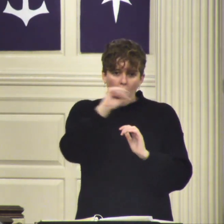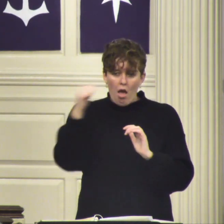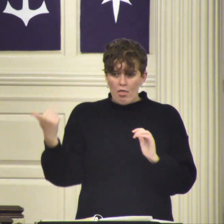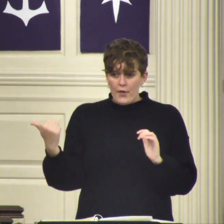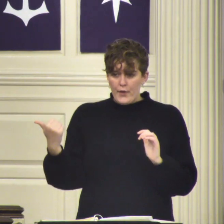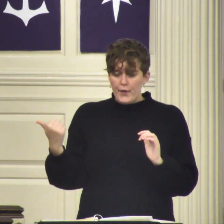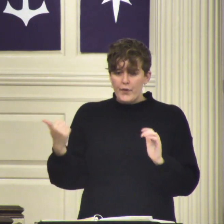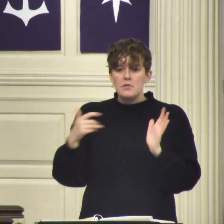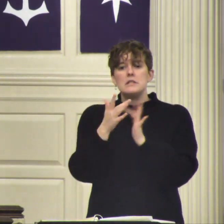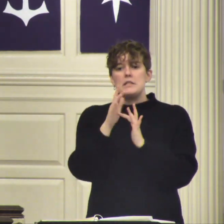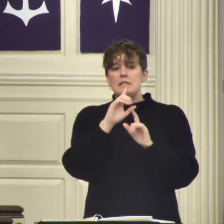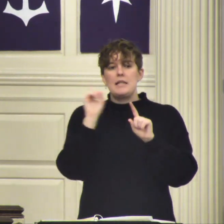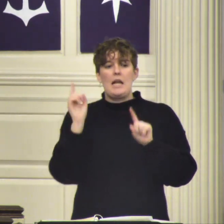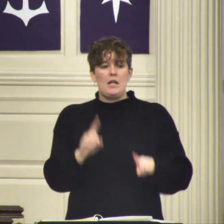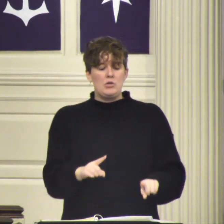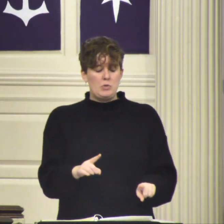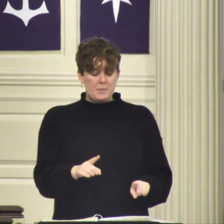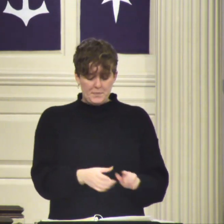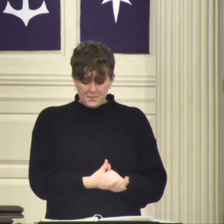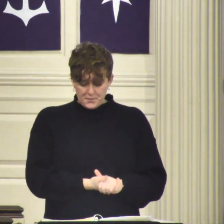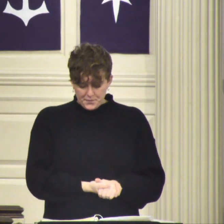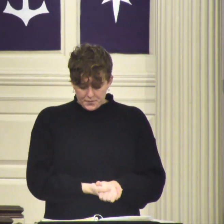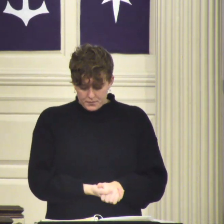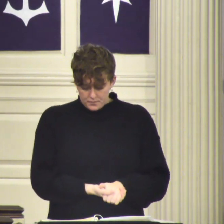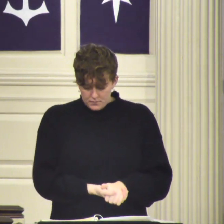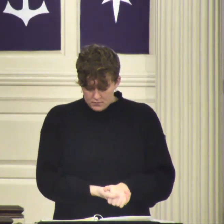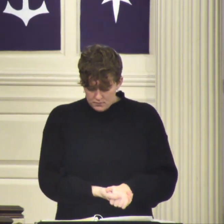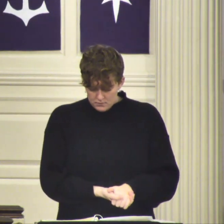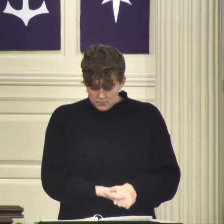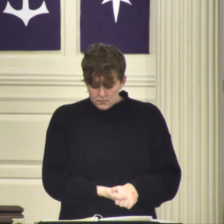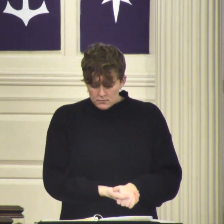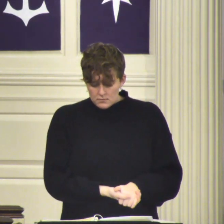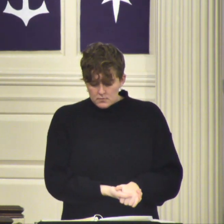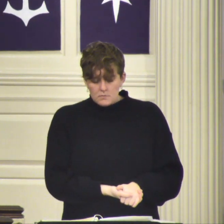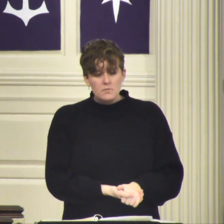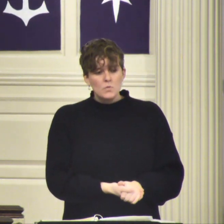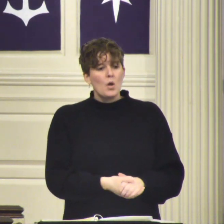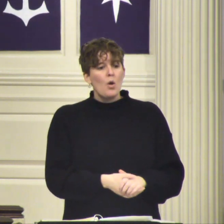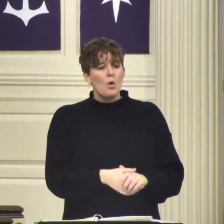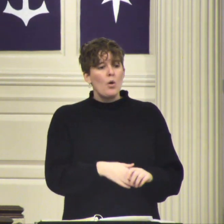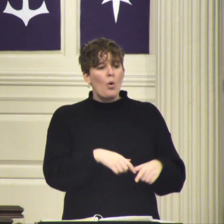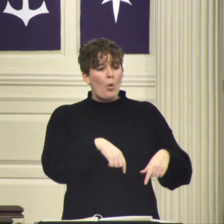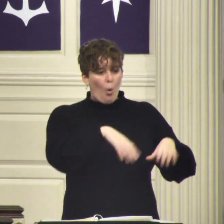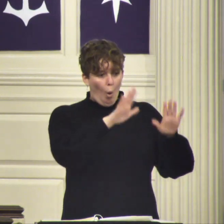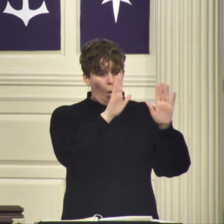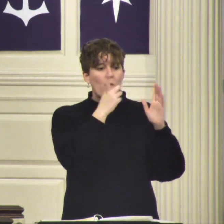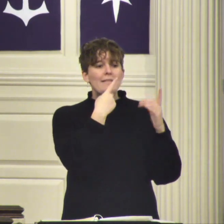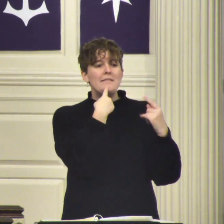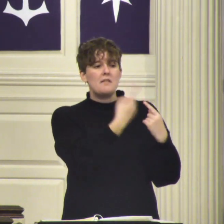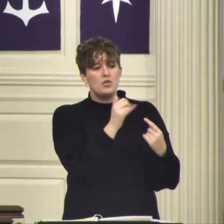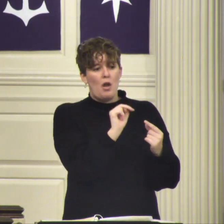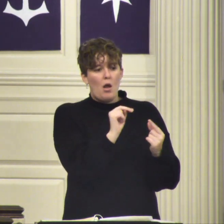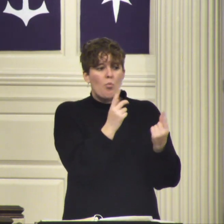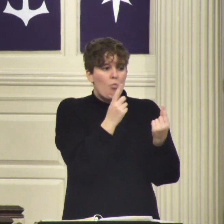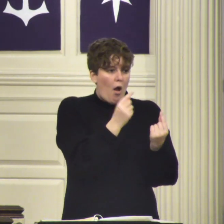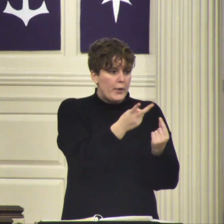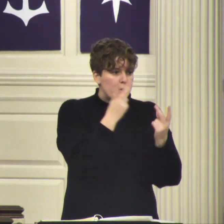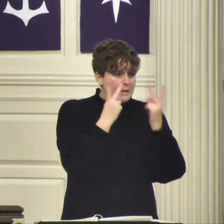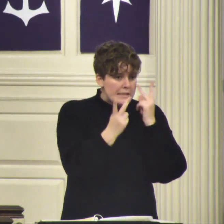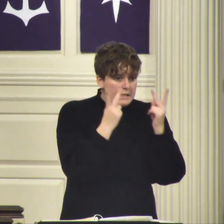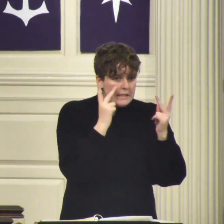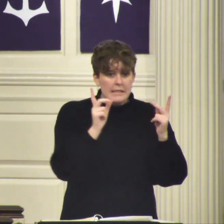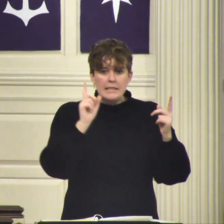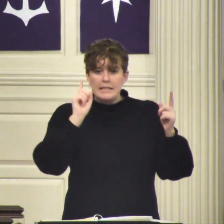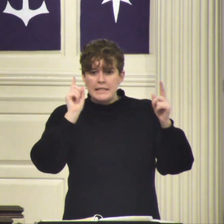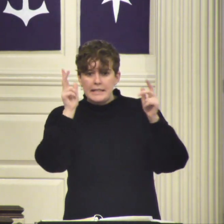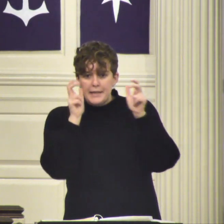Jesus said to them in reply, "Go and tell John what you hear and see.